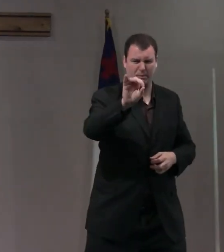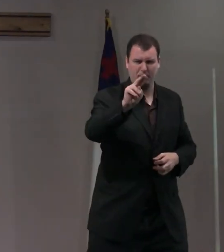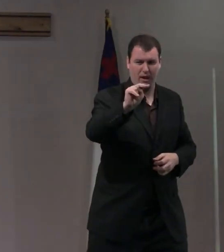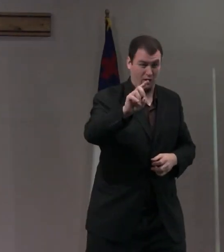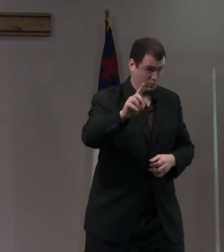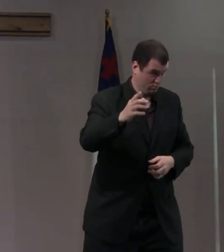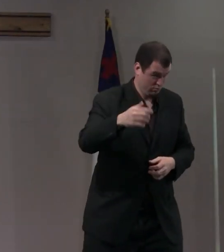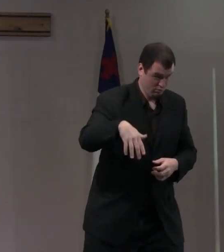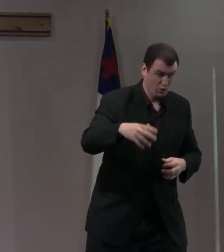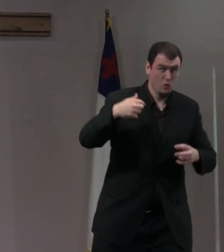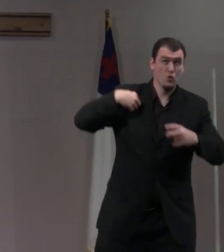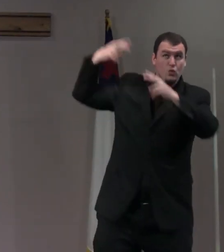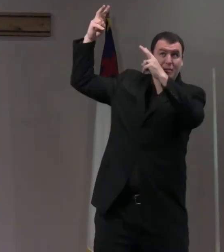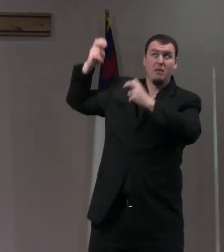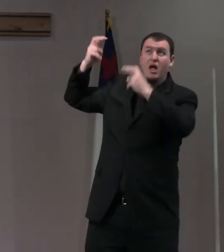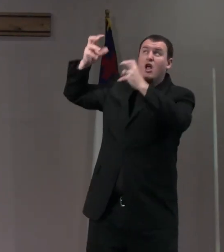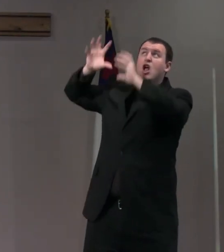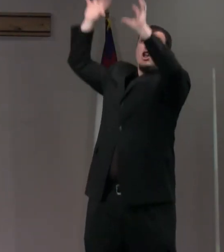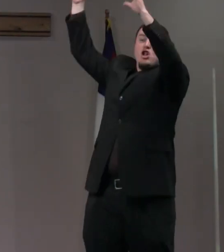we need more rebounds.